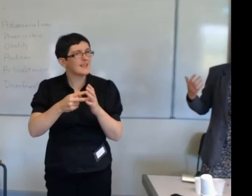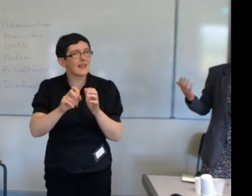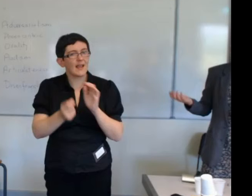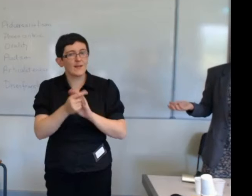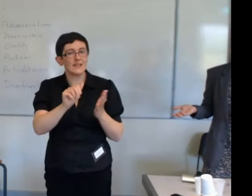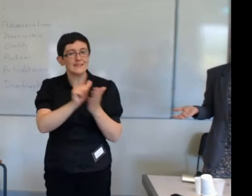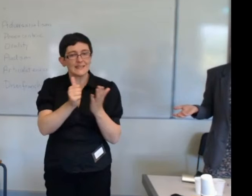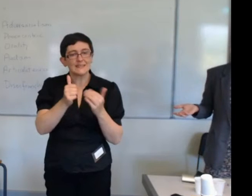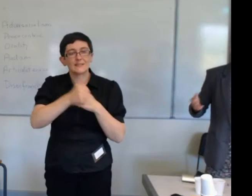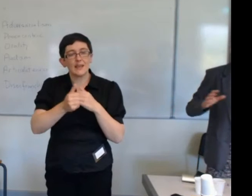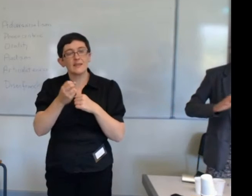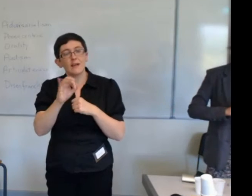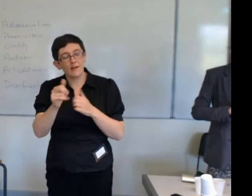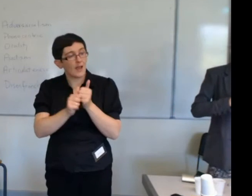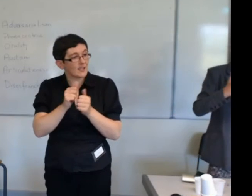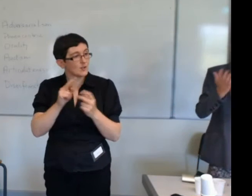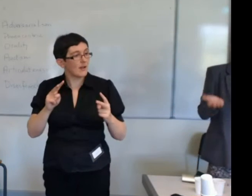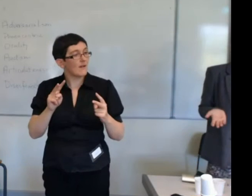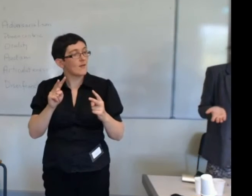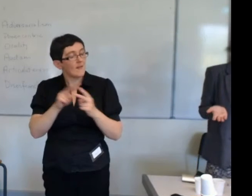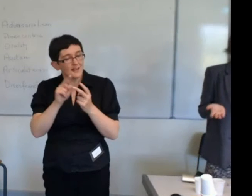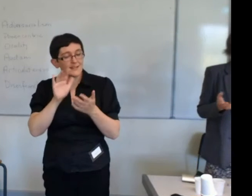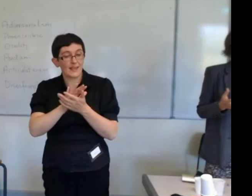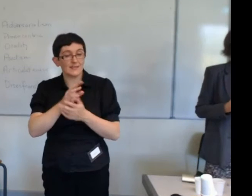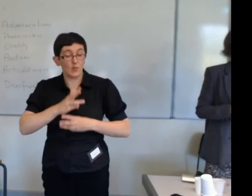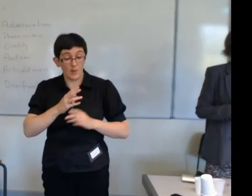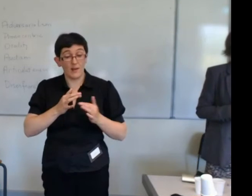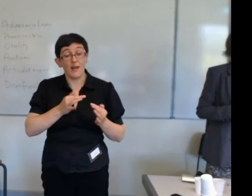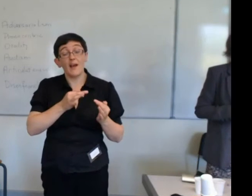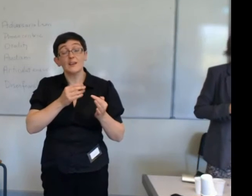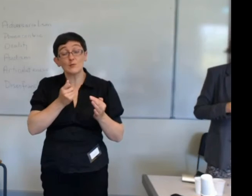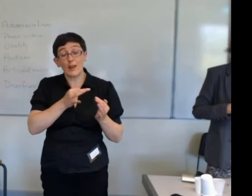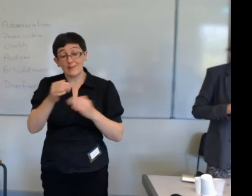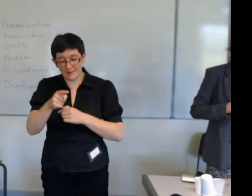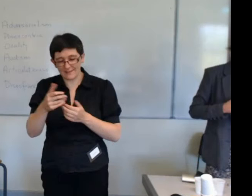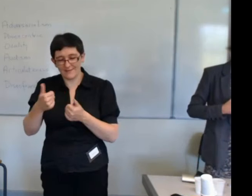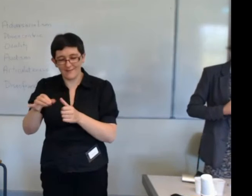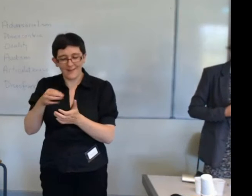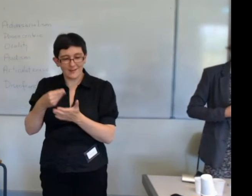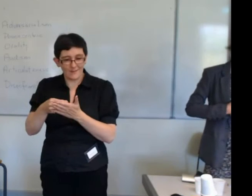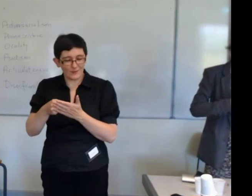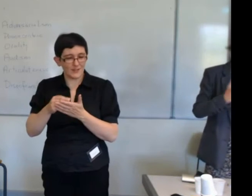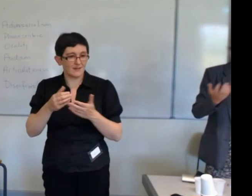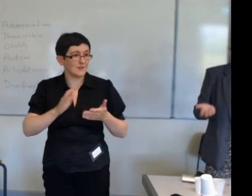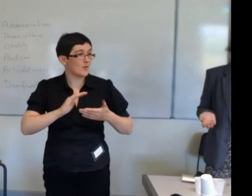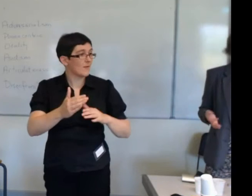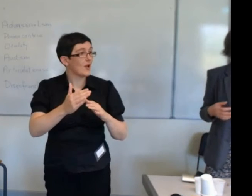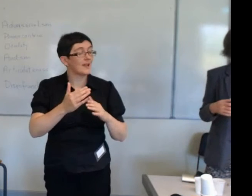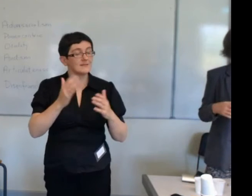violence against women. And shortly after that, we got some funding to provide talks to women's groups, mothers and